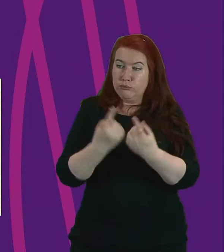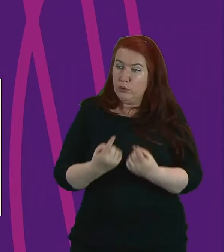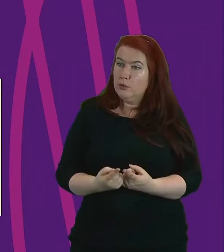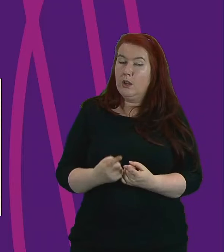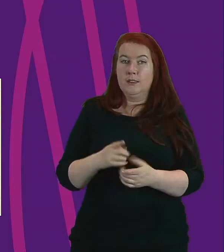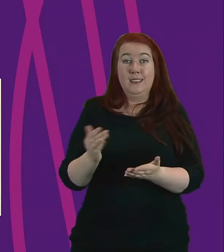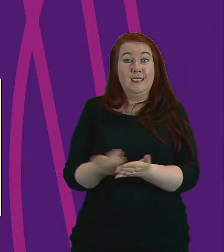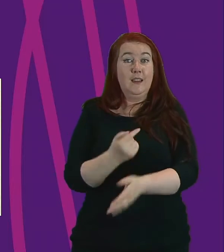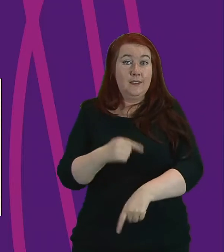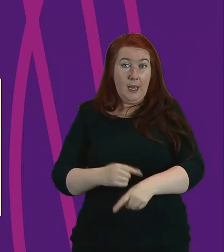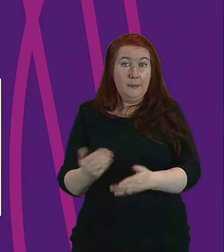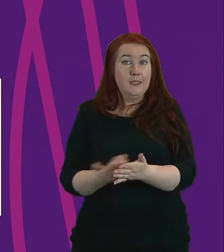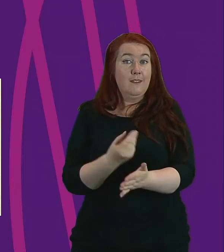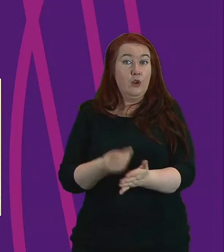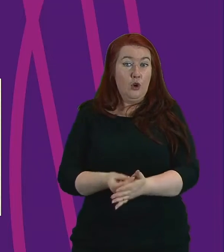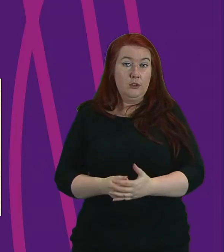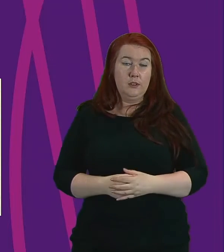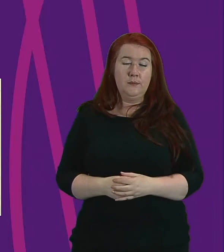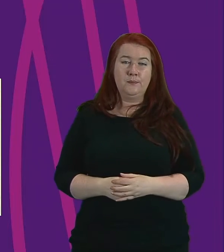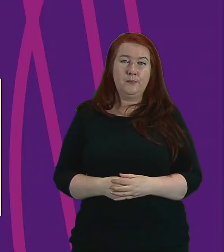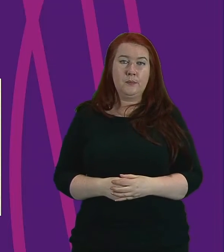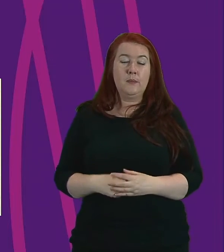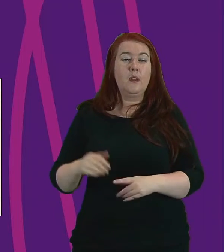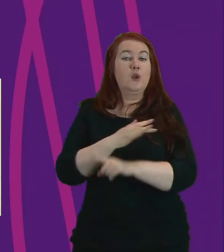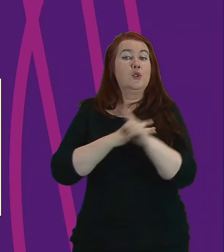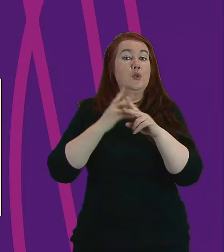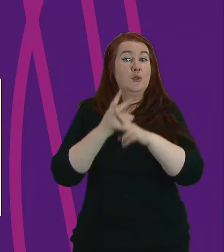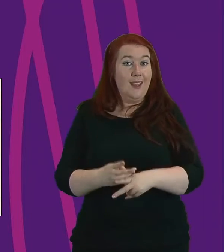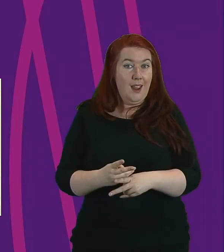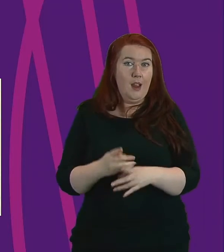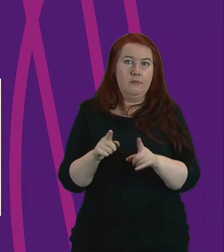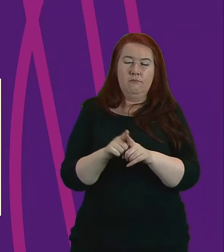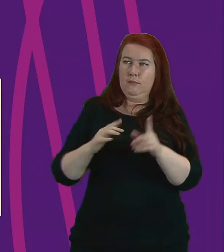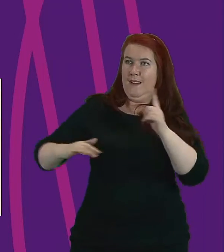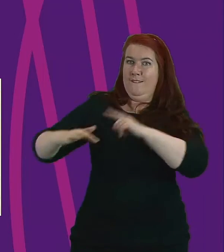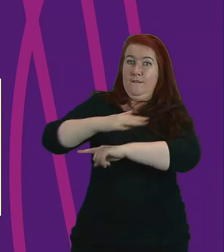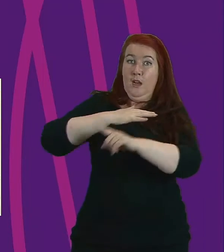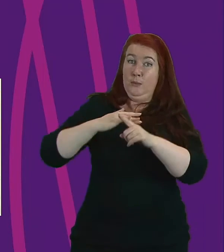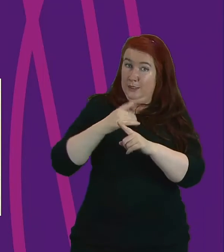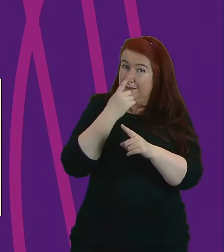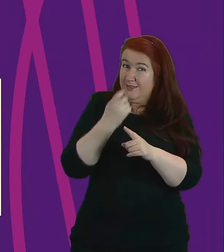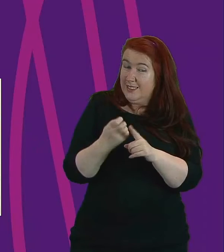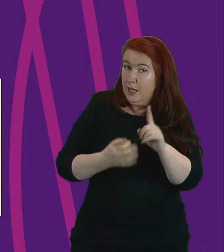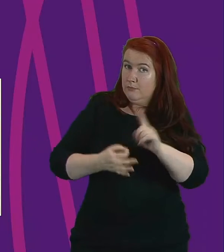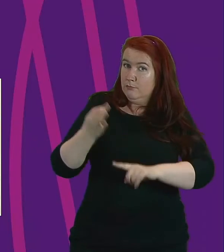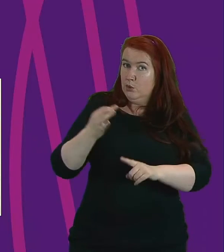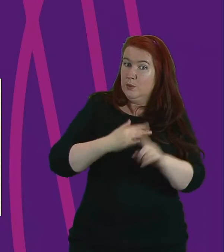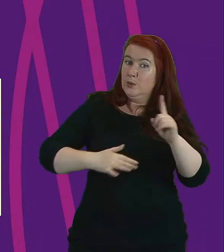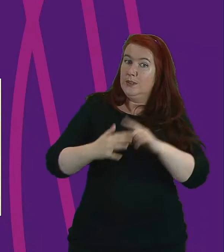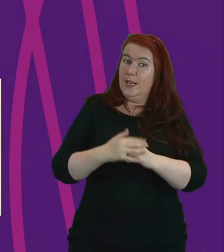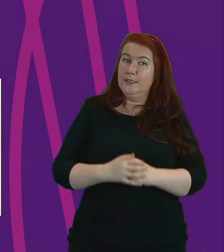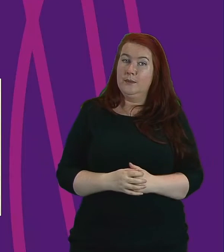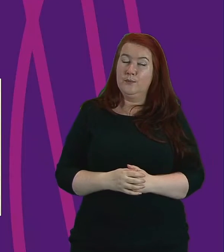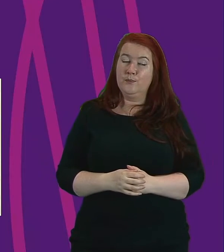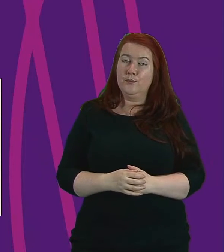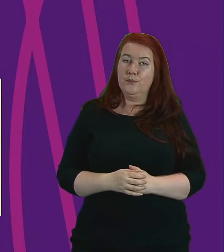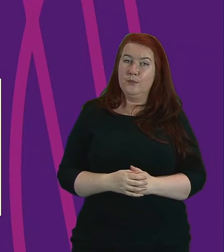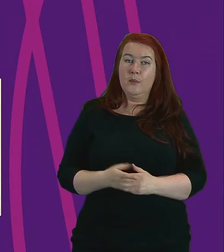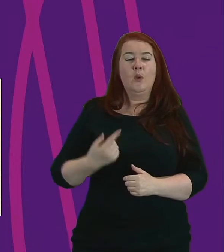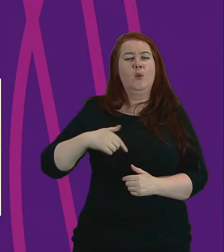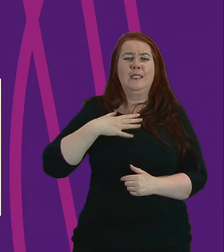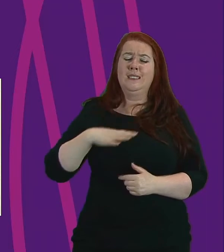efficiencies. The IoT's environmental health and social care applications will also impact positively on society. Presiding Officer, we need much